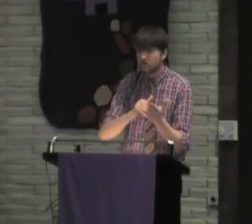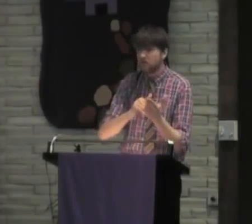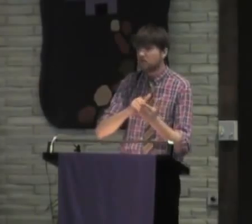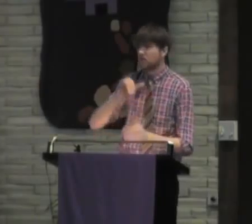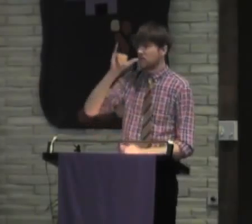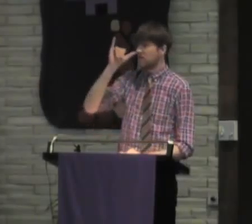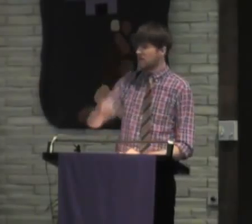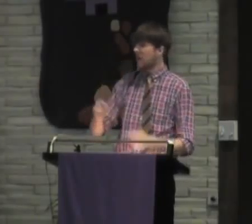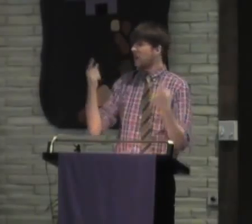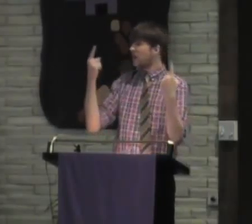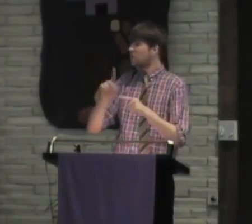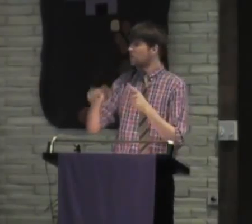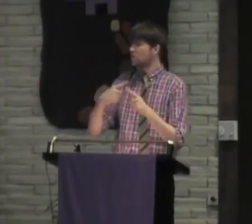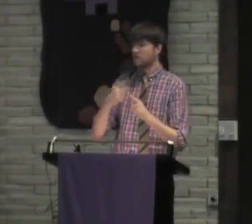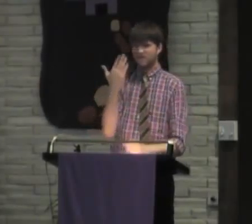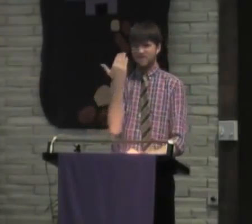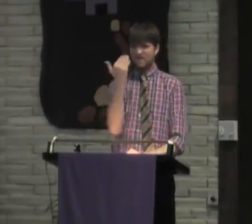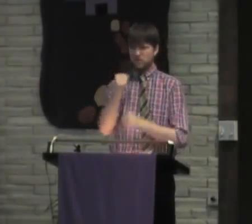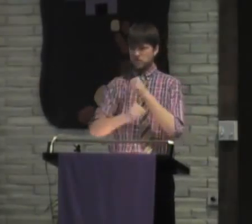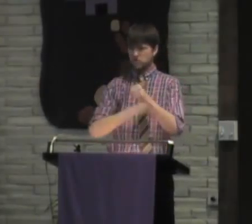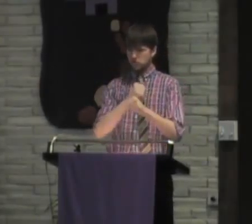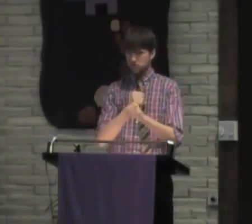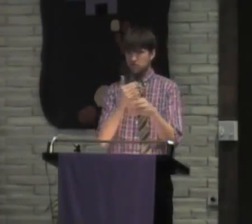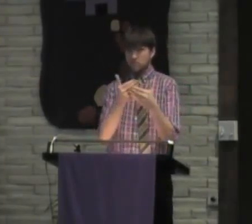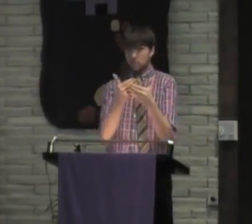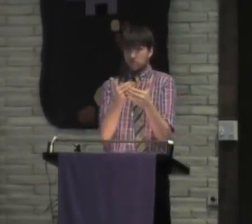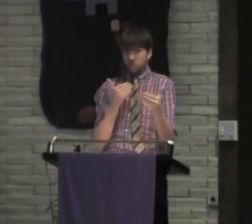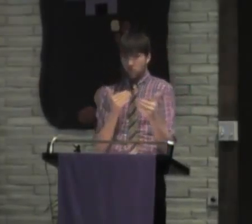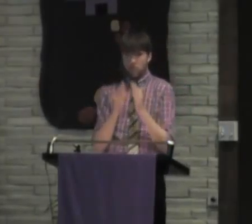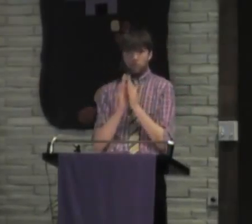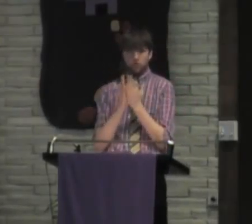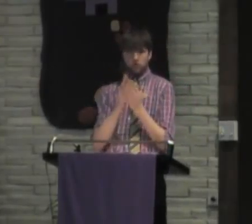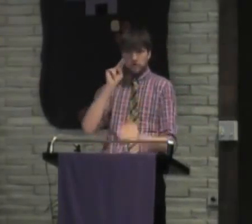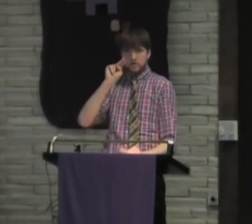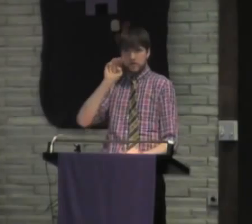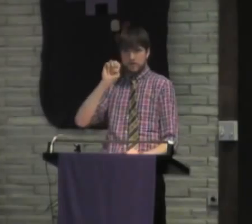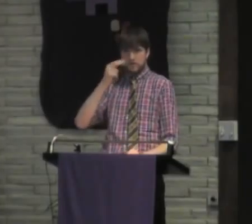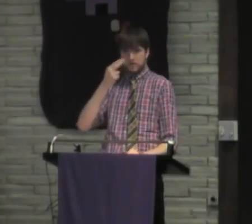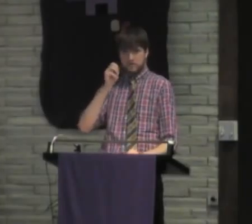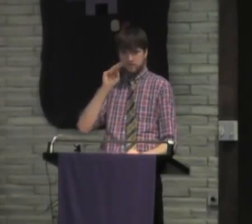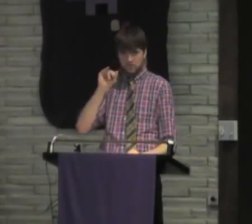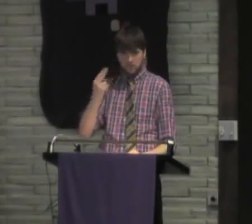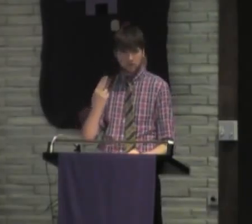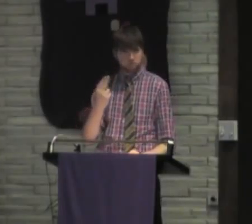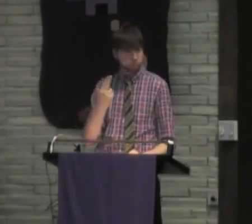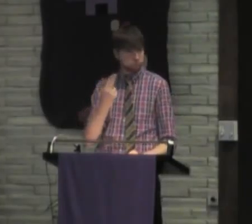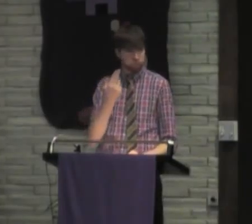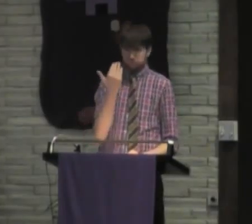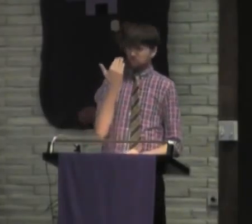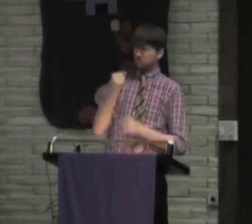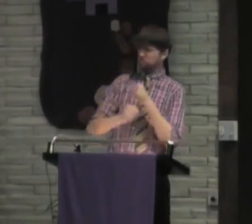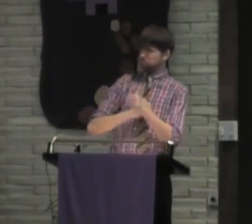so they could rebuild Jerusalem. And that happened about 15 years before the book of Nehemiah was